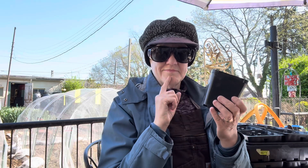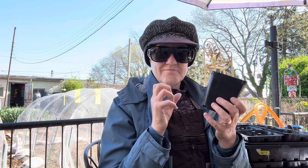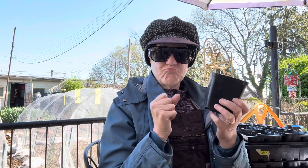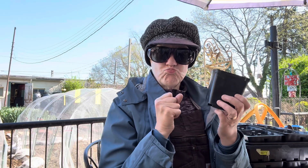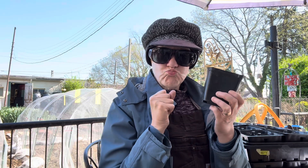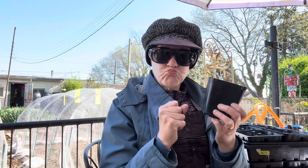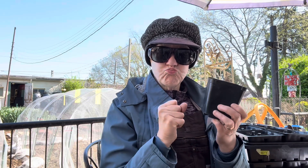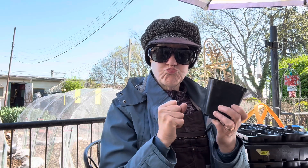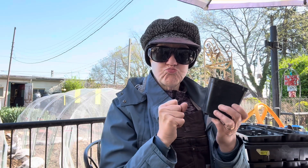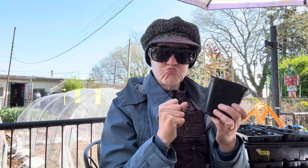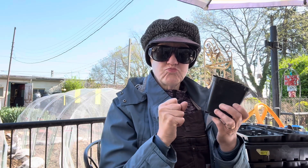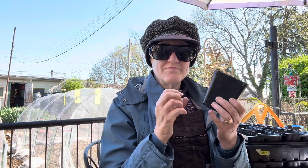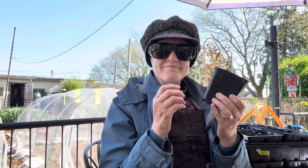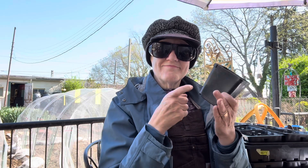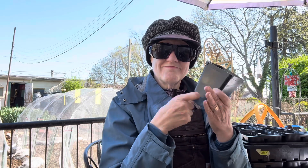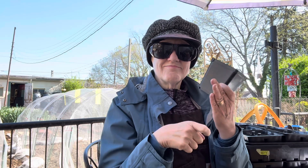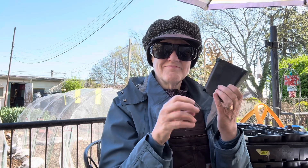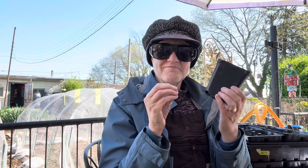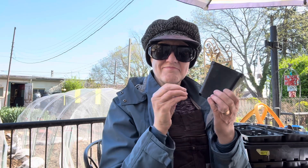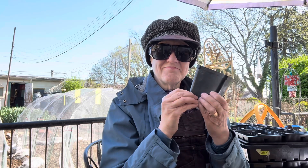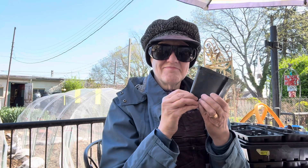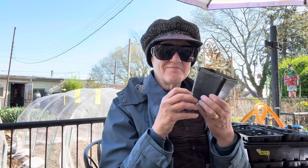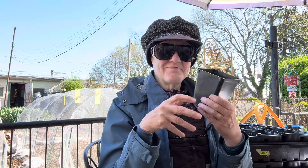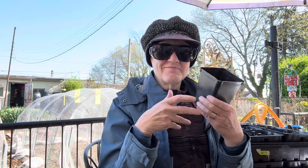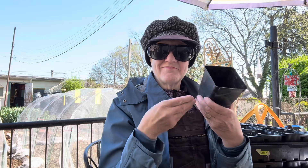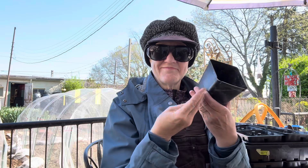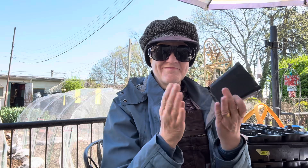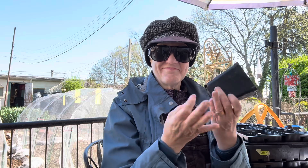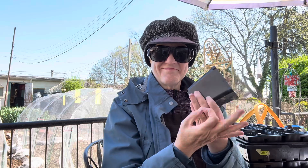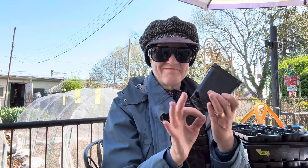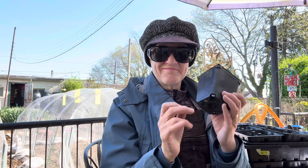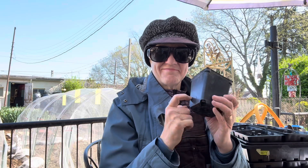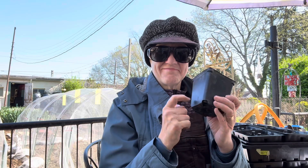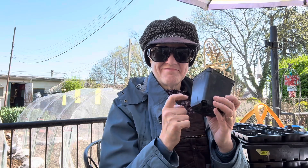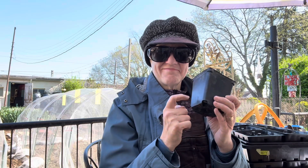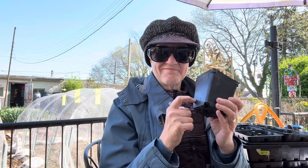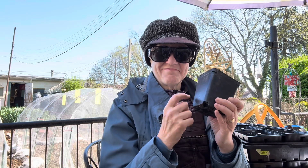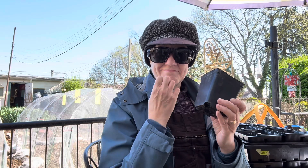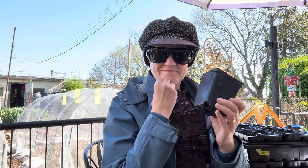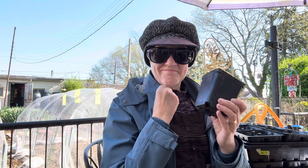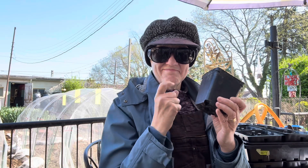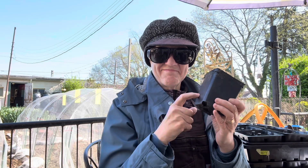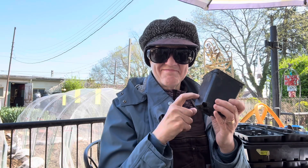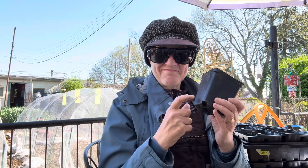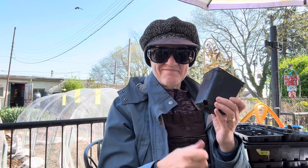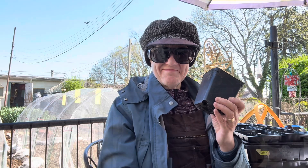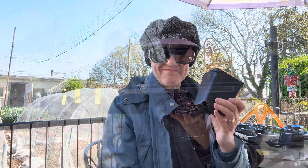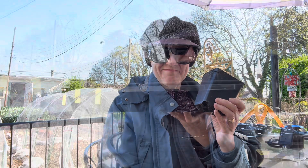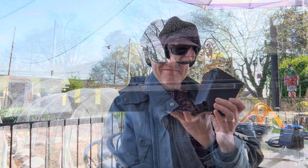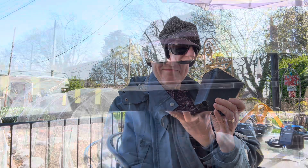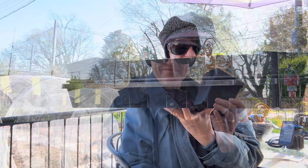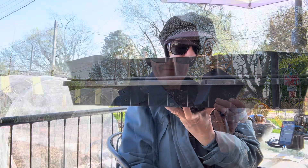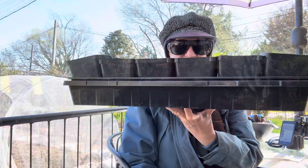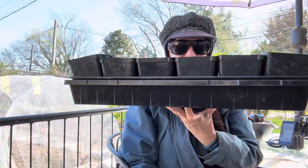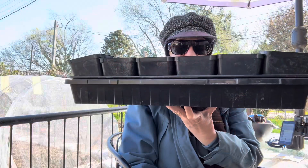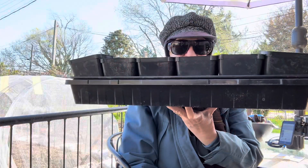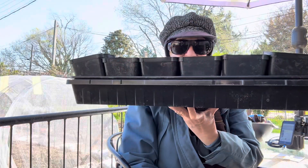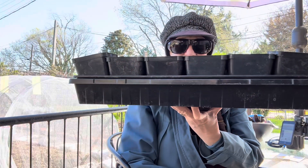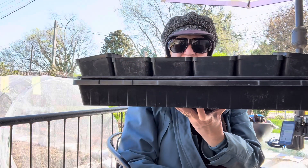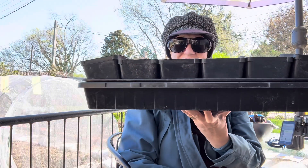Now these are strong pots that cost more. That's another reason I don't want to use these to give away to the